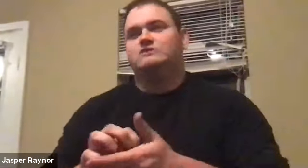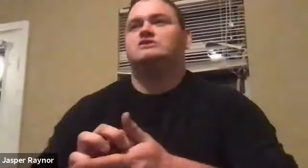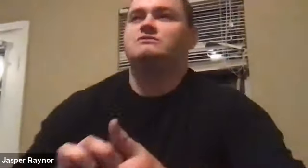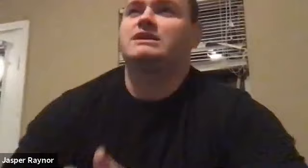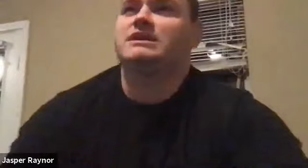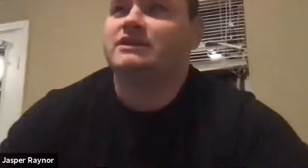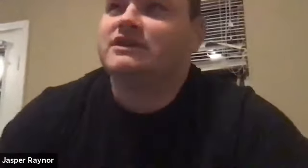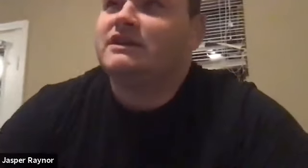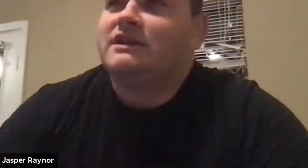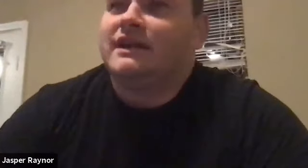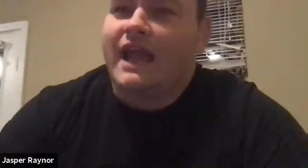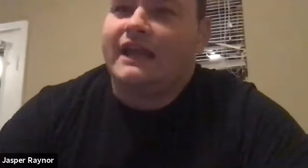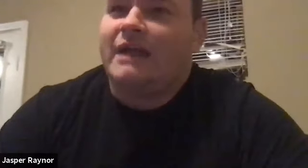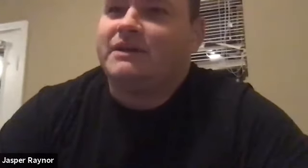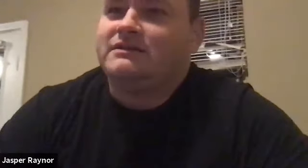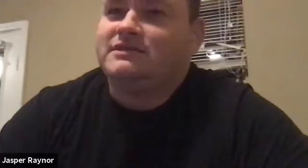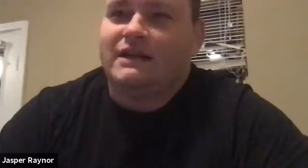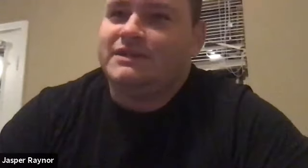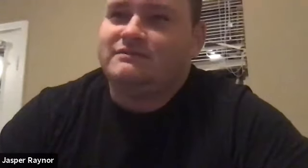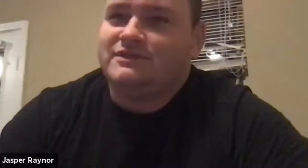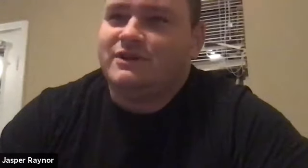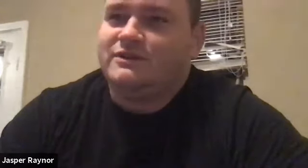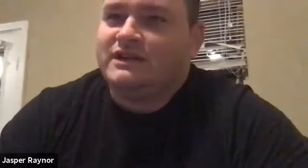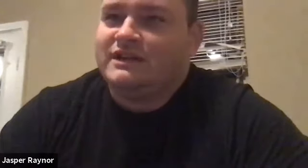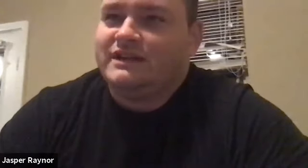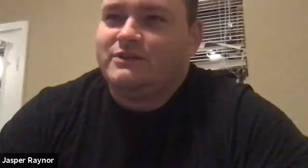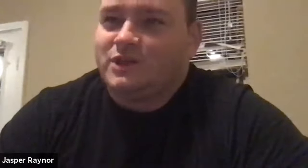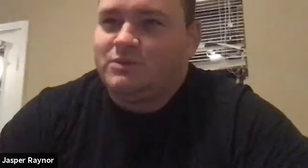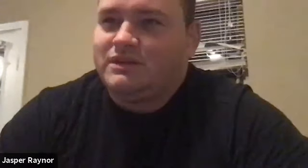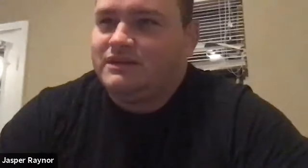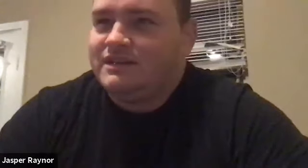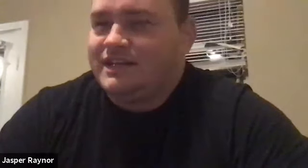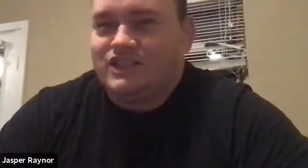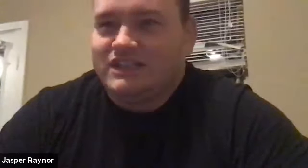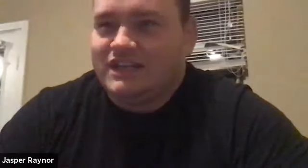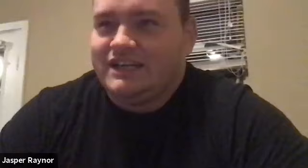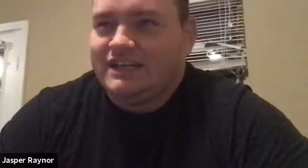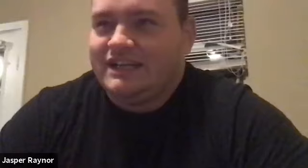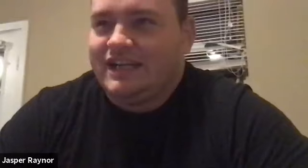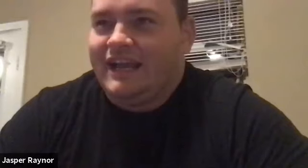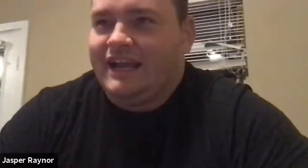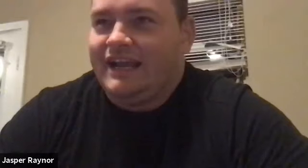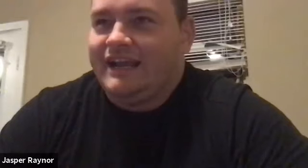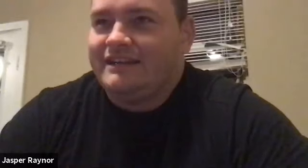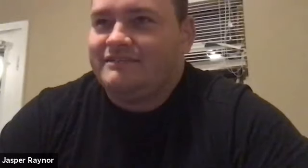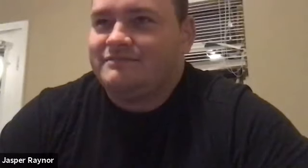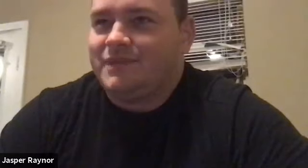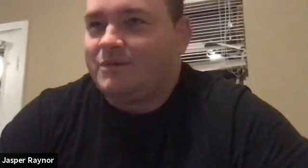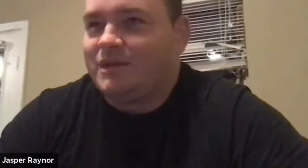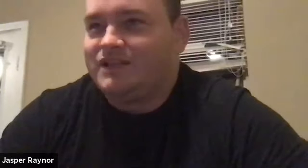and she was making dinner, nagging at me, telling me, that it was stupid, and I shouldn't have done it, and blah, blah, blah. And she